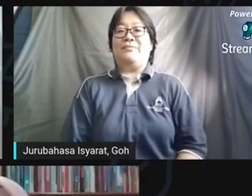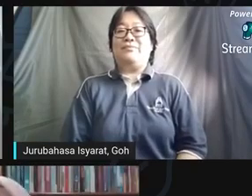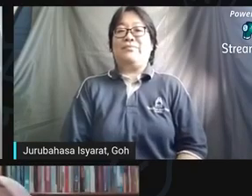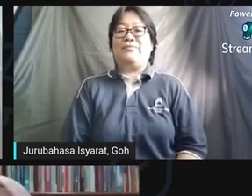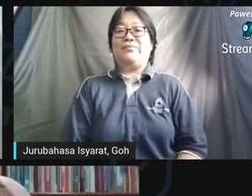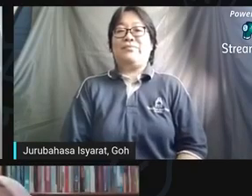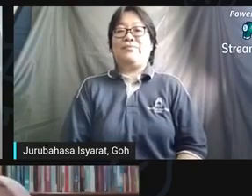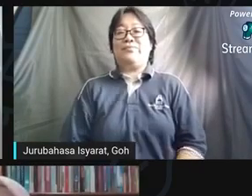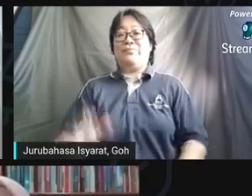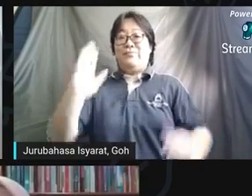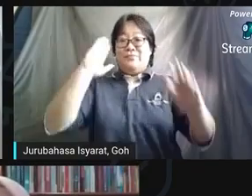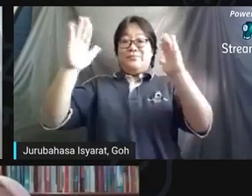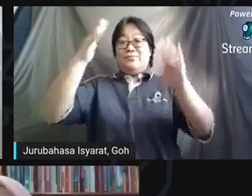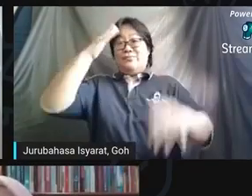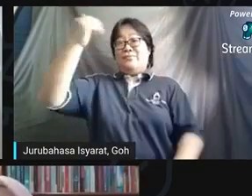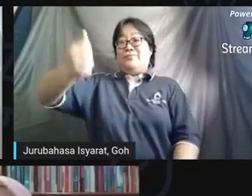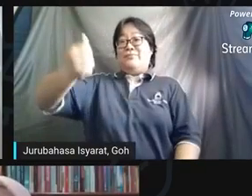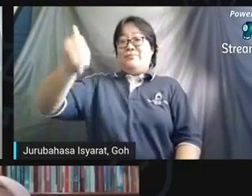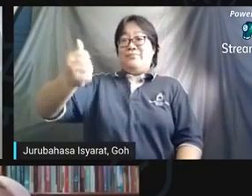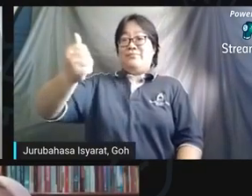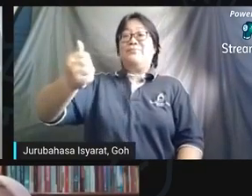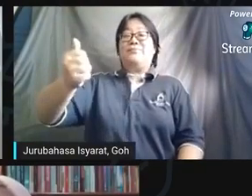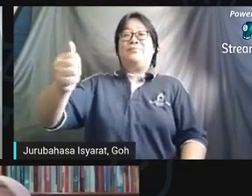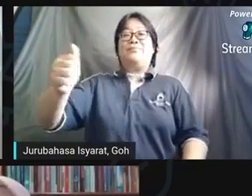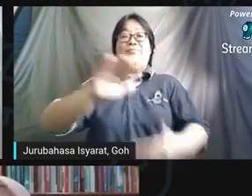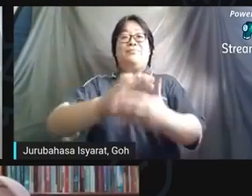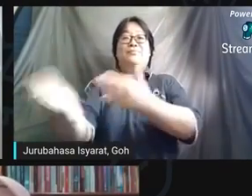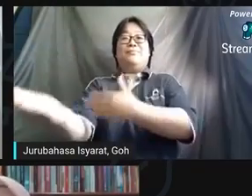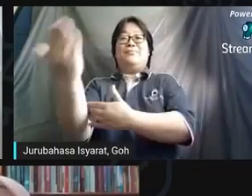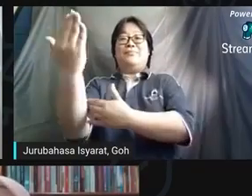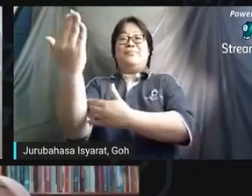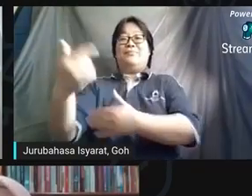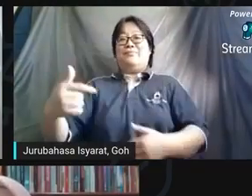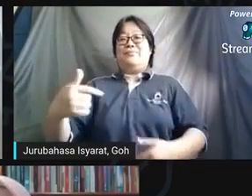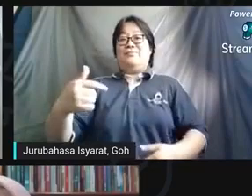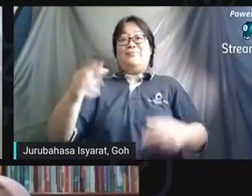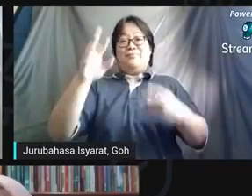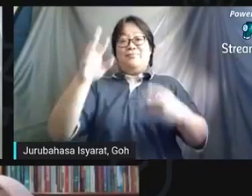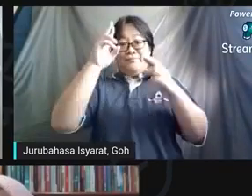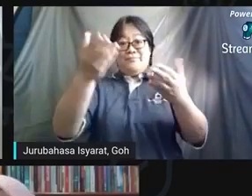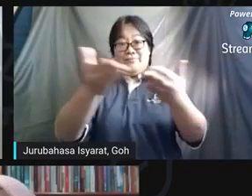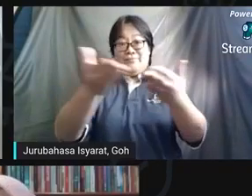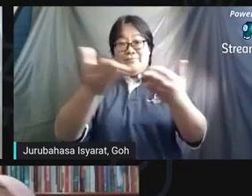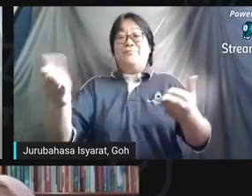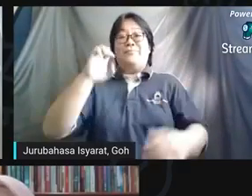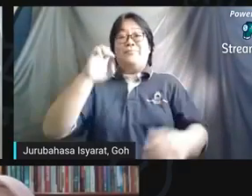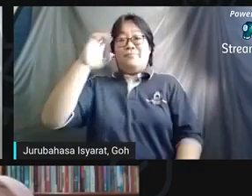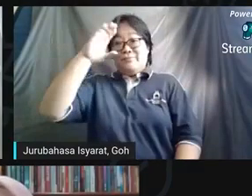Alright, Assalamualaikum and good morning to our honorable guests, Encik Sazali, Cikgu and